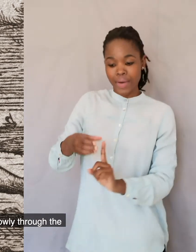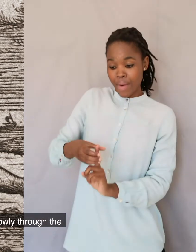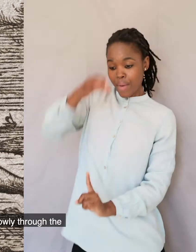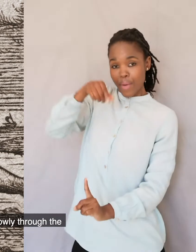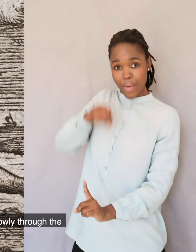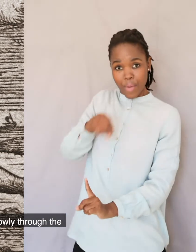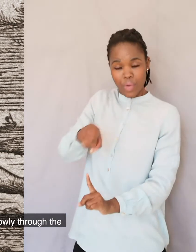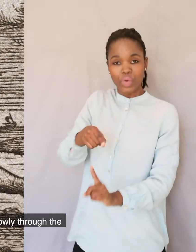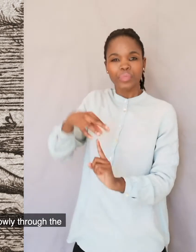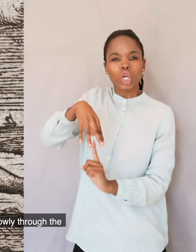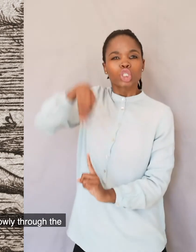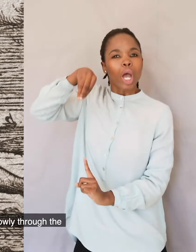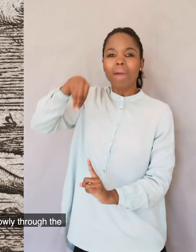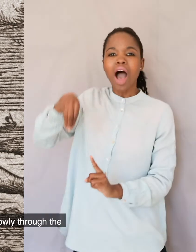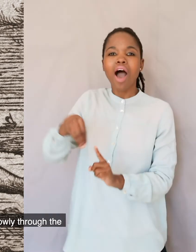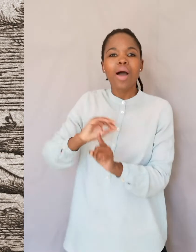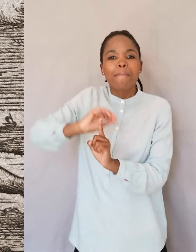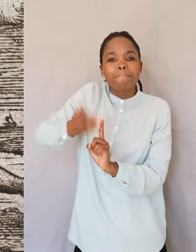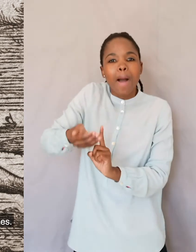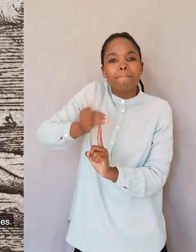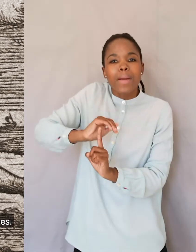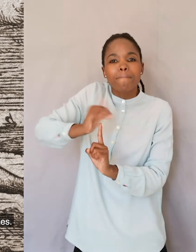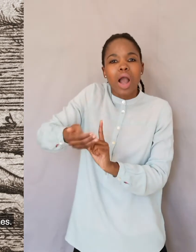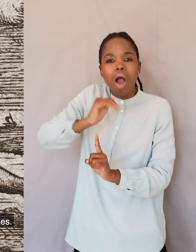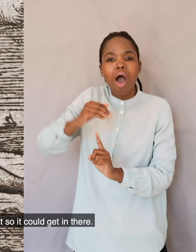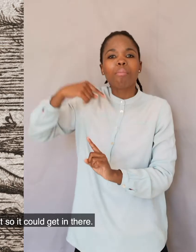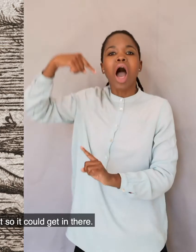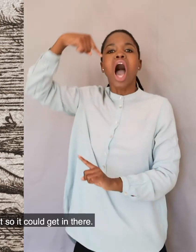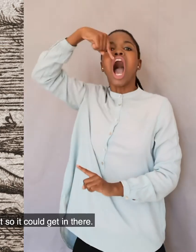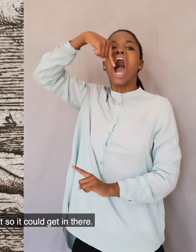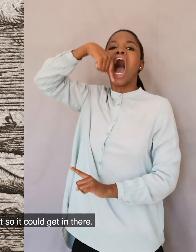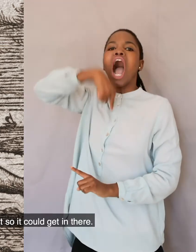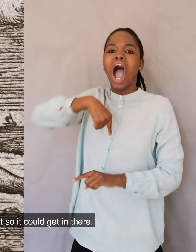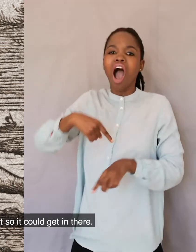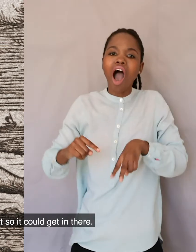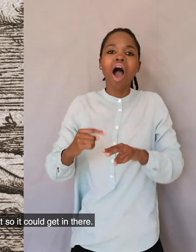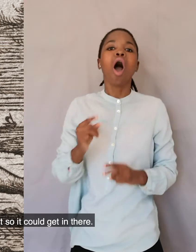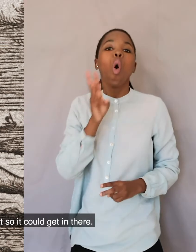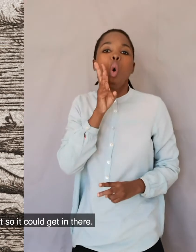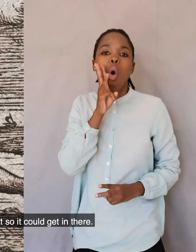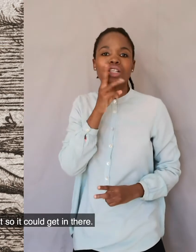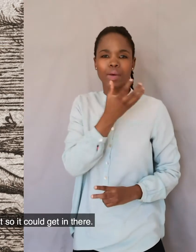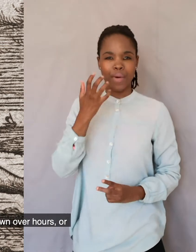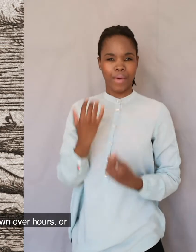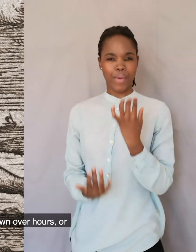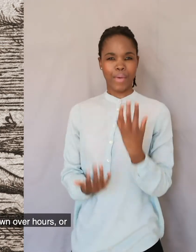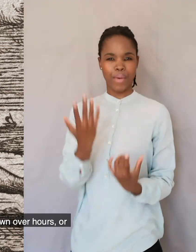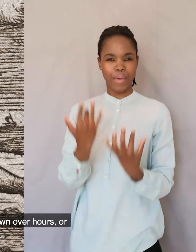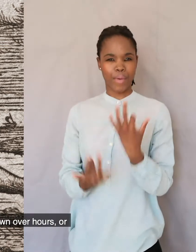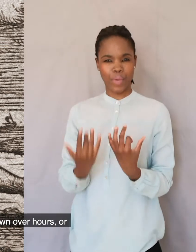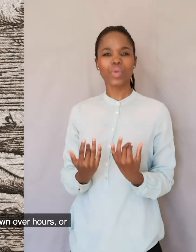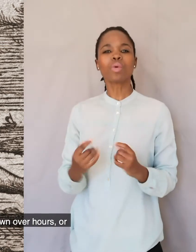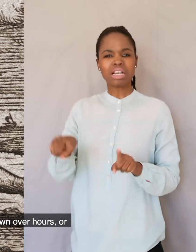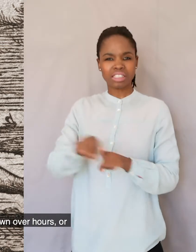would go slowly through the different. Apparently, he'd oil the end though, just so it could get in there, and then and it was